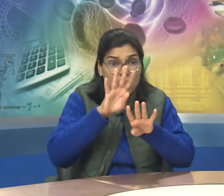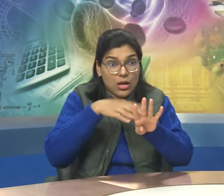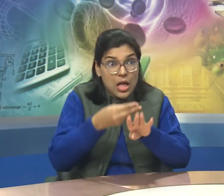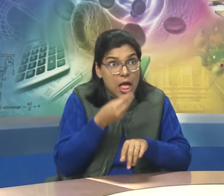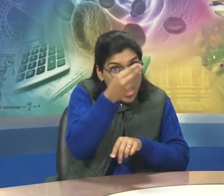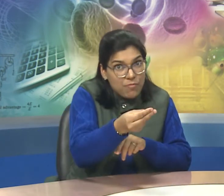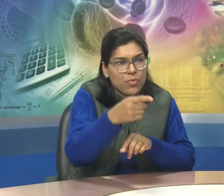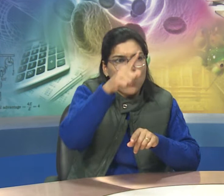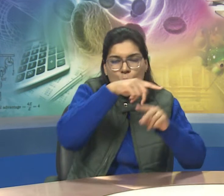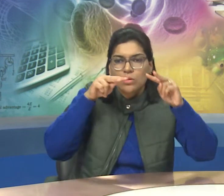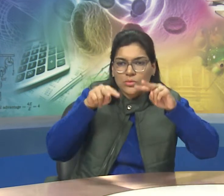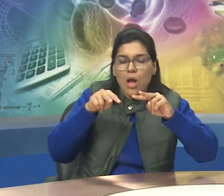What is the meaning? What is